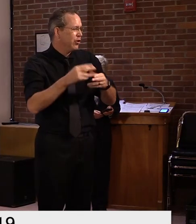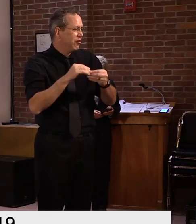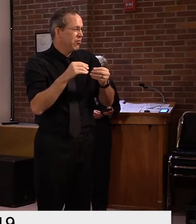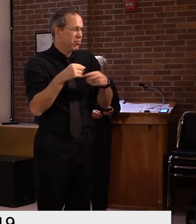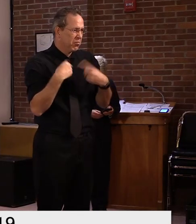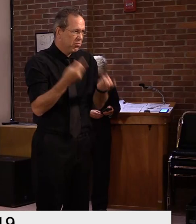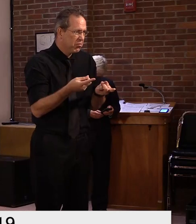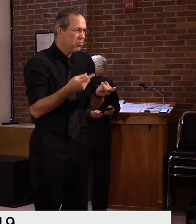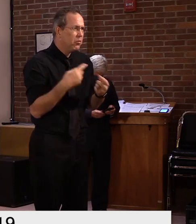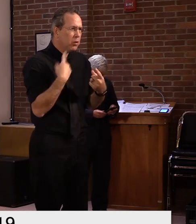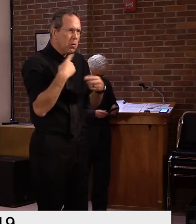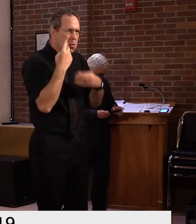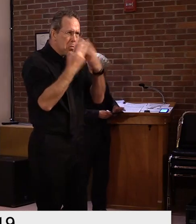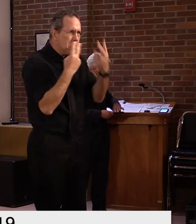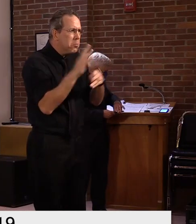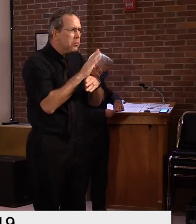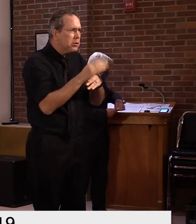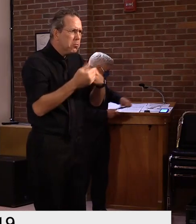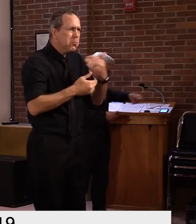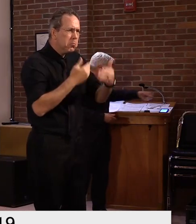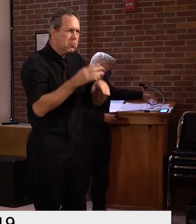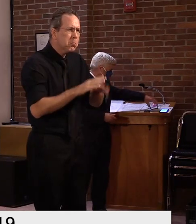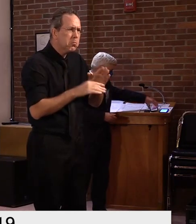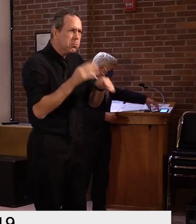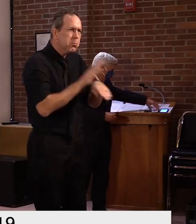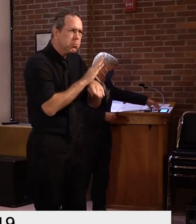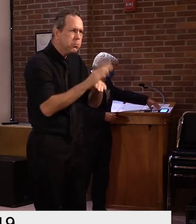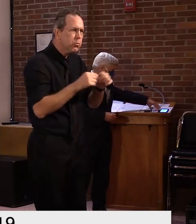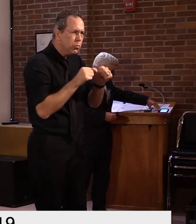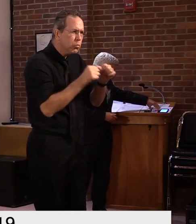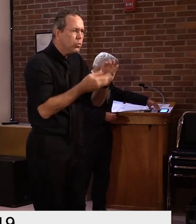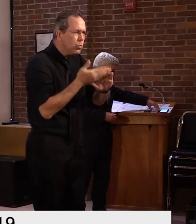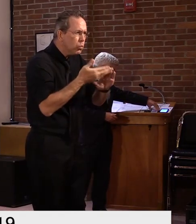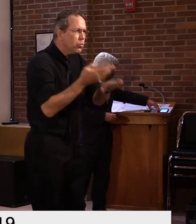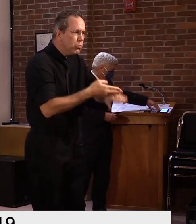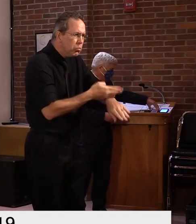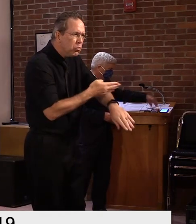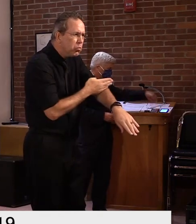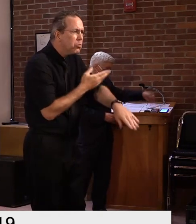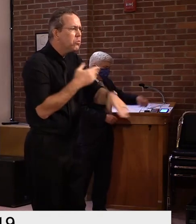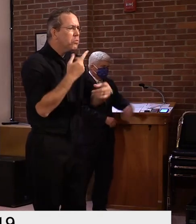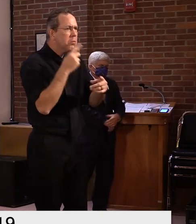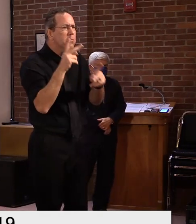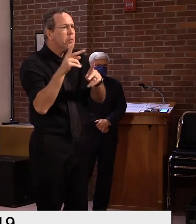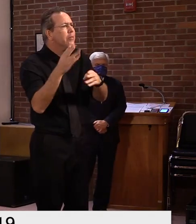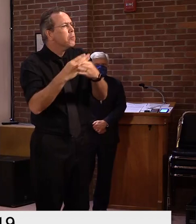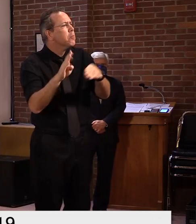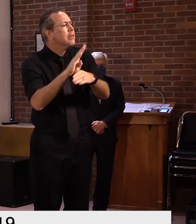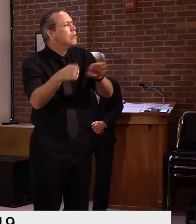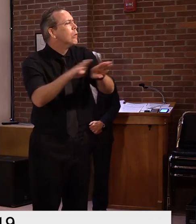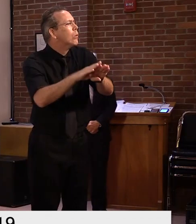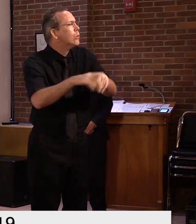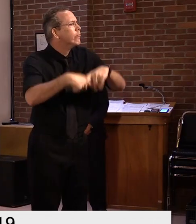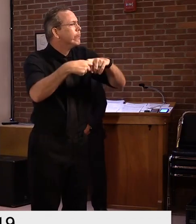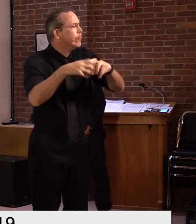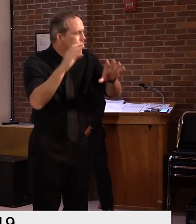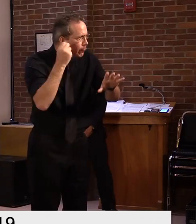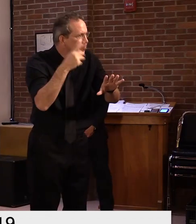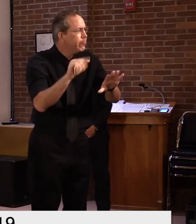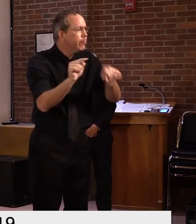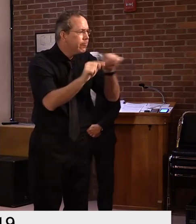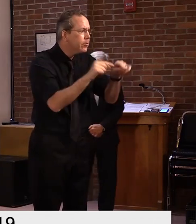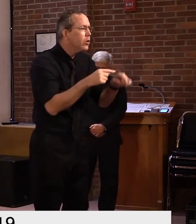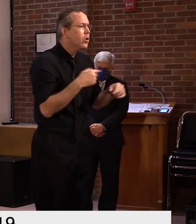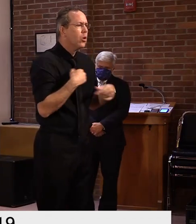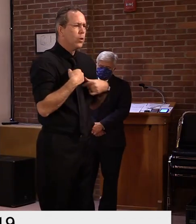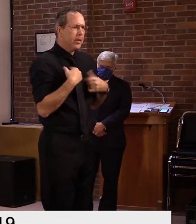and Vermont business since the legislature went on break in late June. Along with our friends at the Department of Taxes,